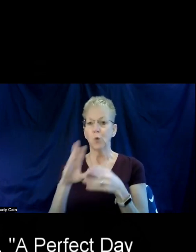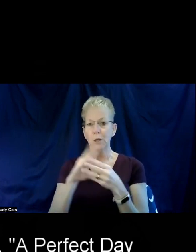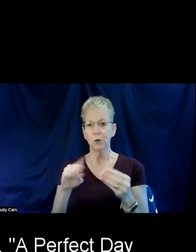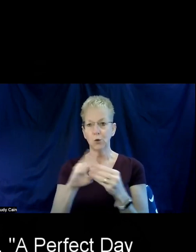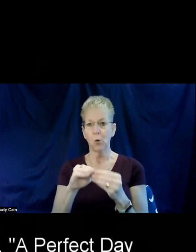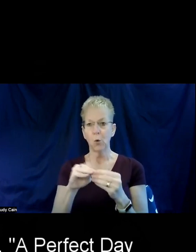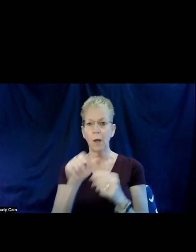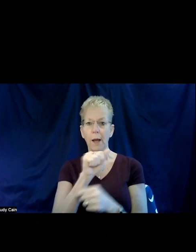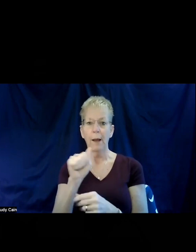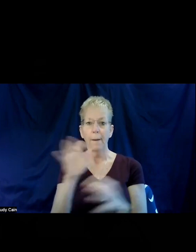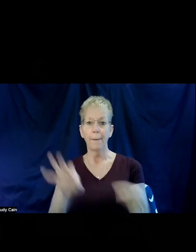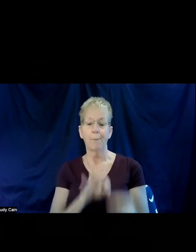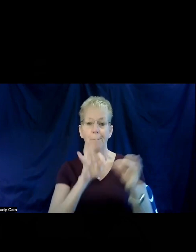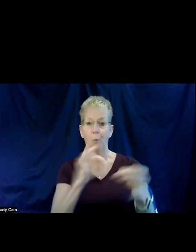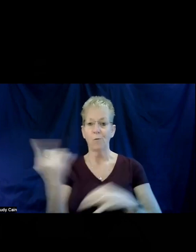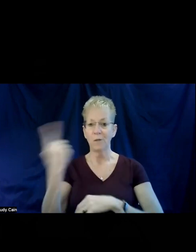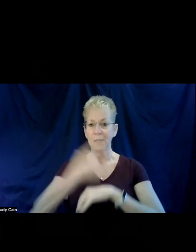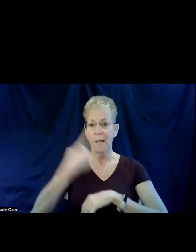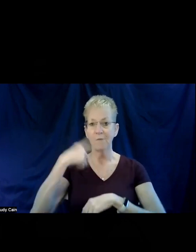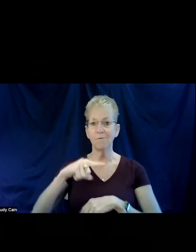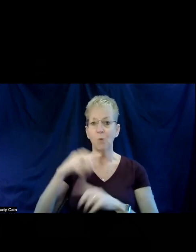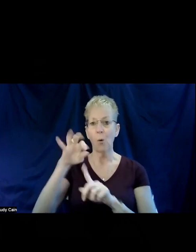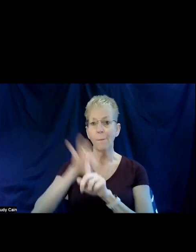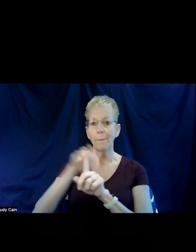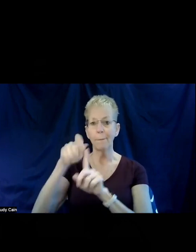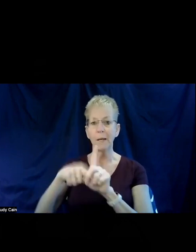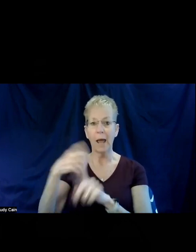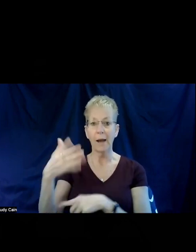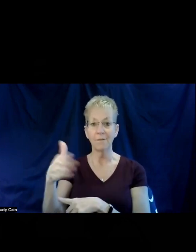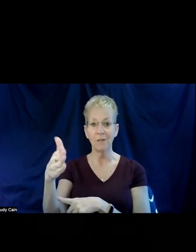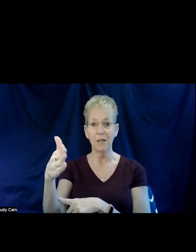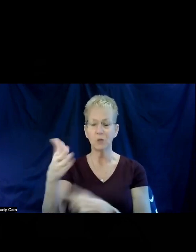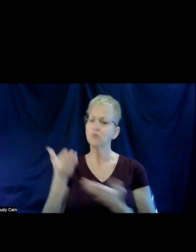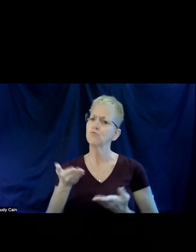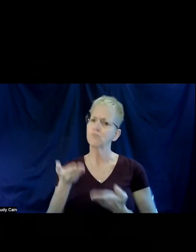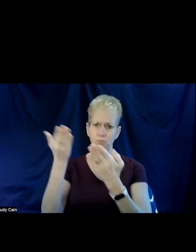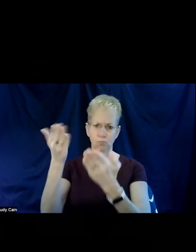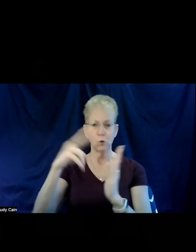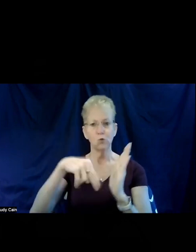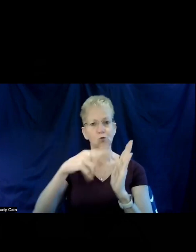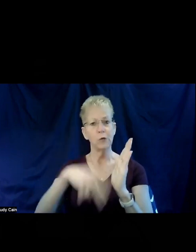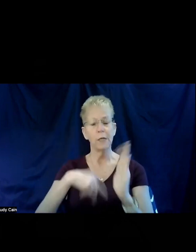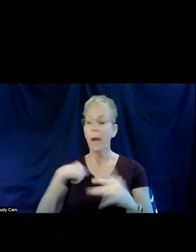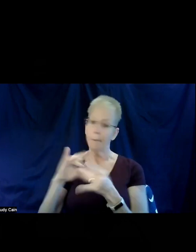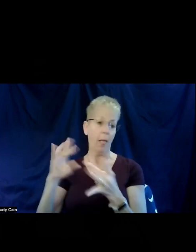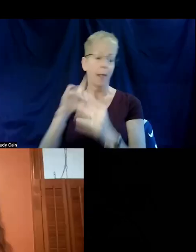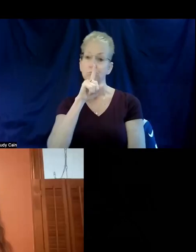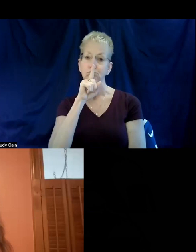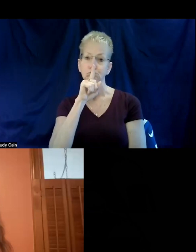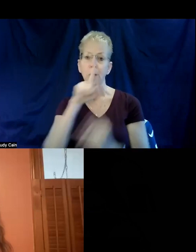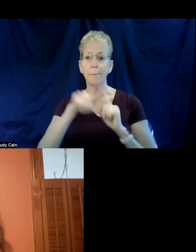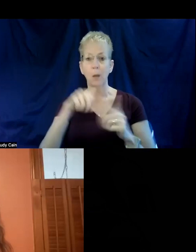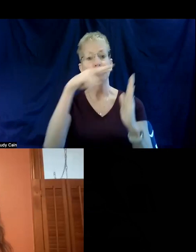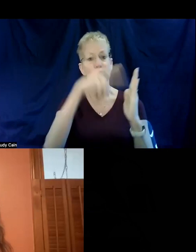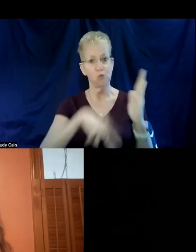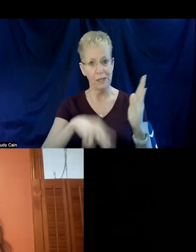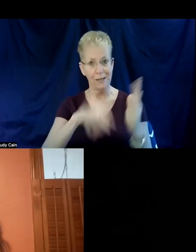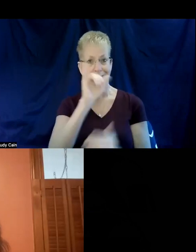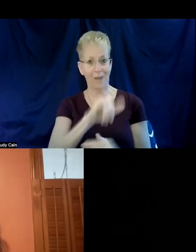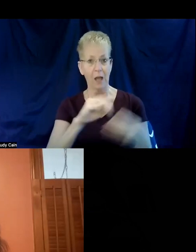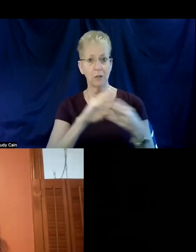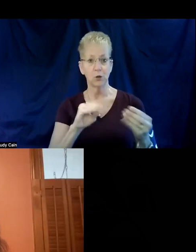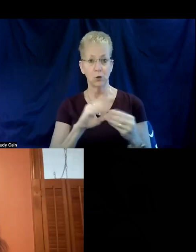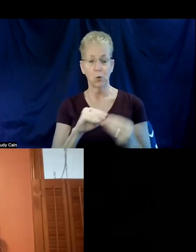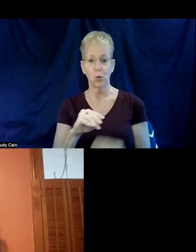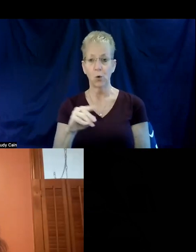for Banana Fish, I recommend you read it. I'm not going to say anything about it, but read that, and then